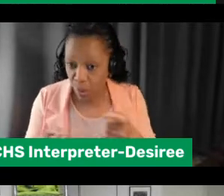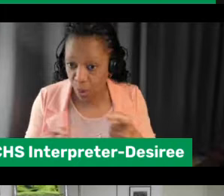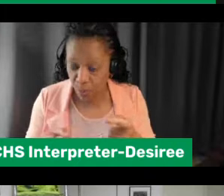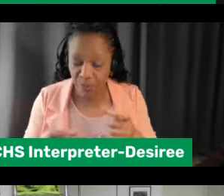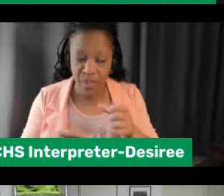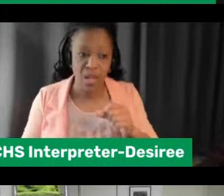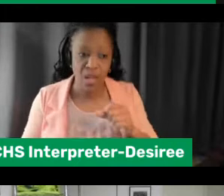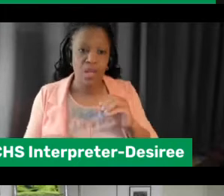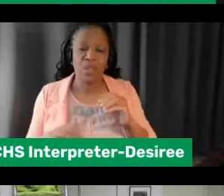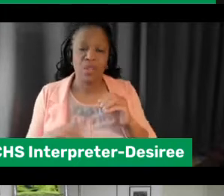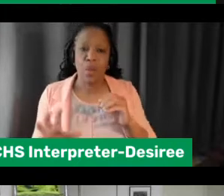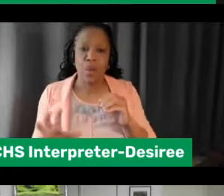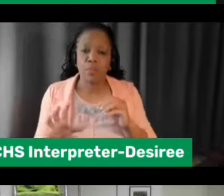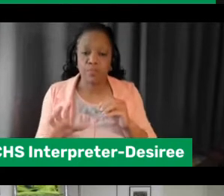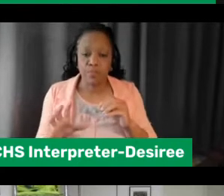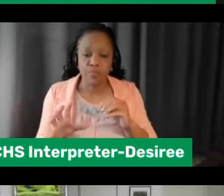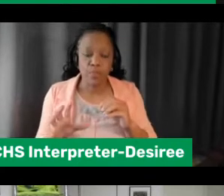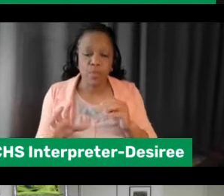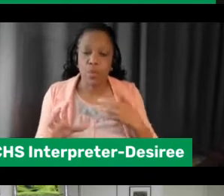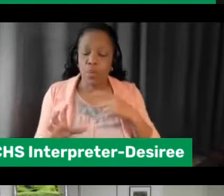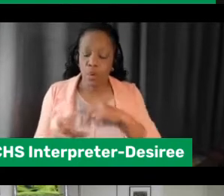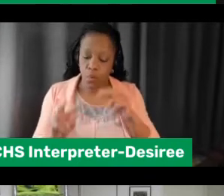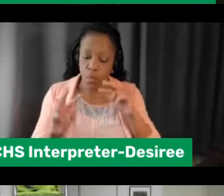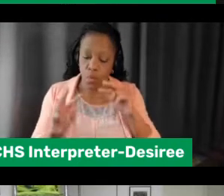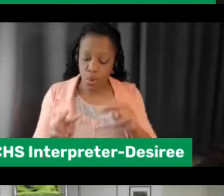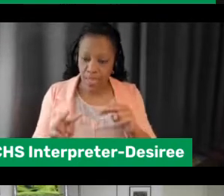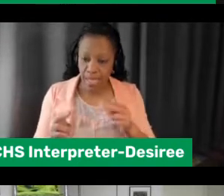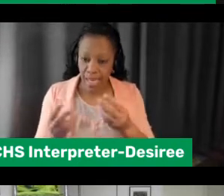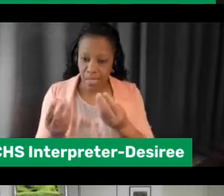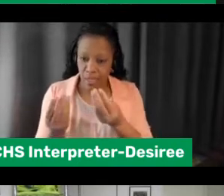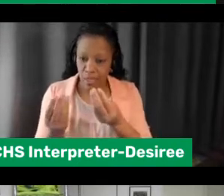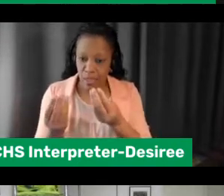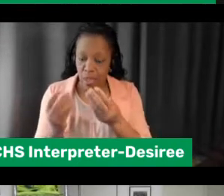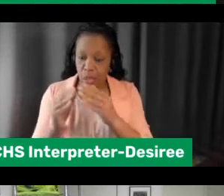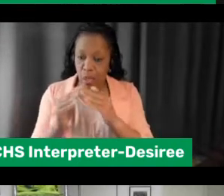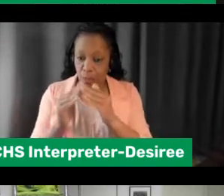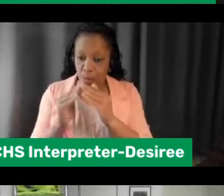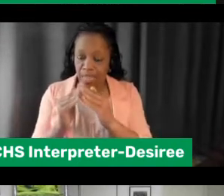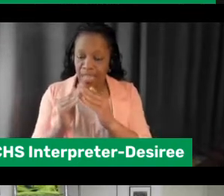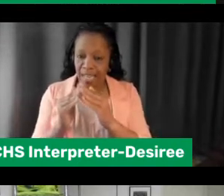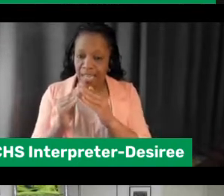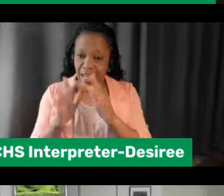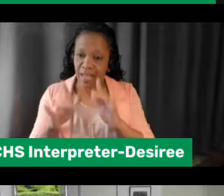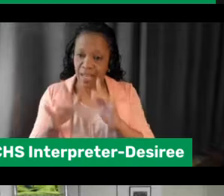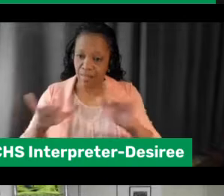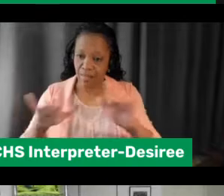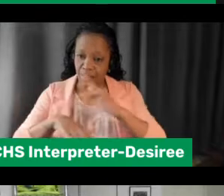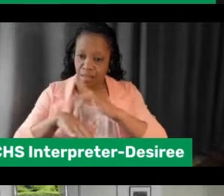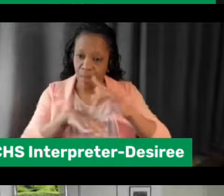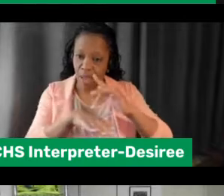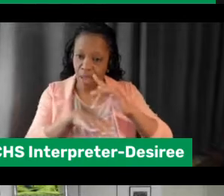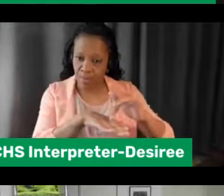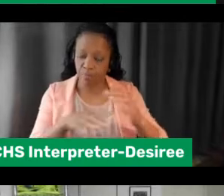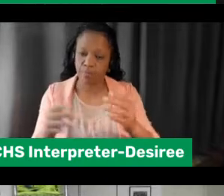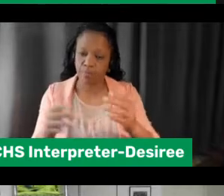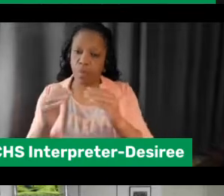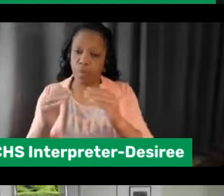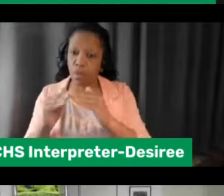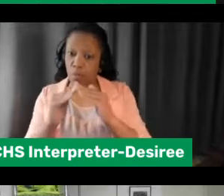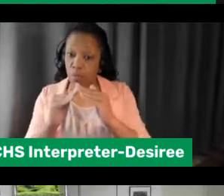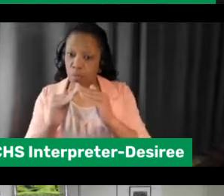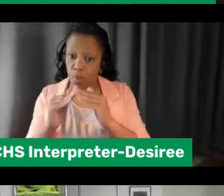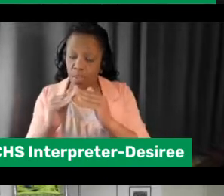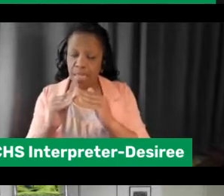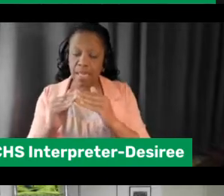in the food and land space is community land trusts. And these are all happening here in Chicago. Community governed and